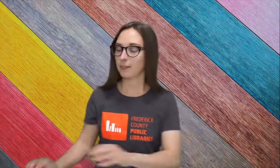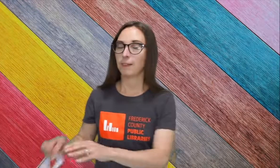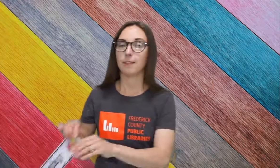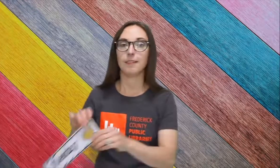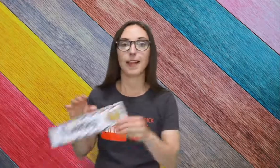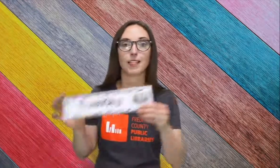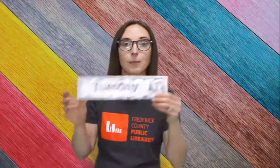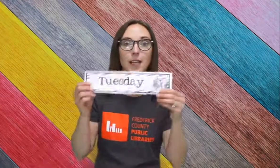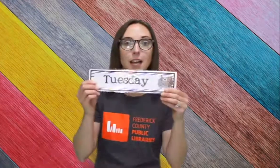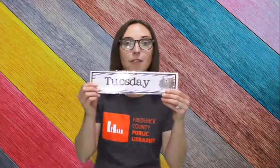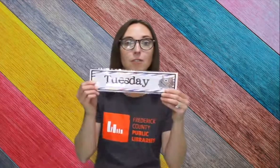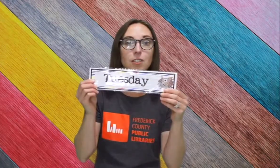Next we have